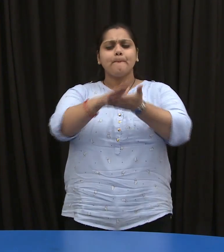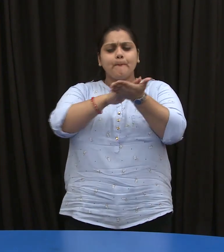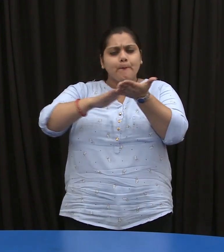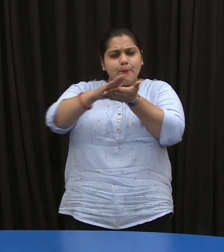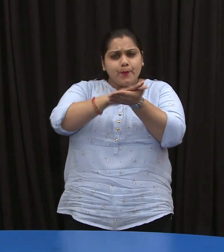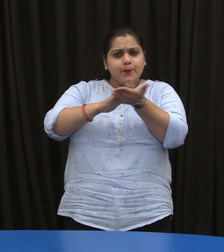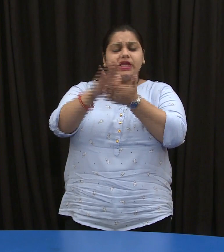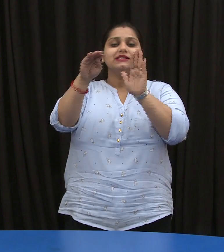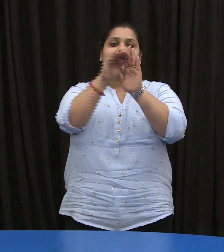program